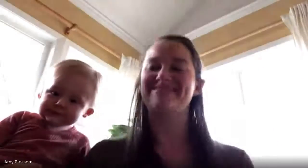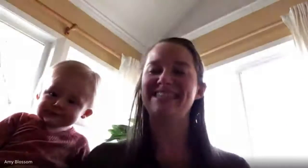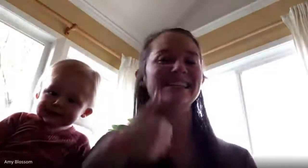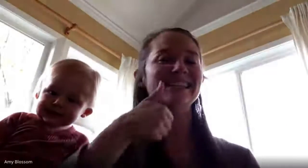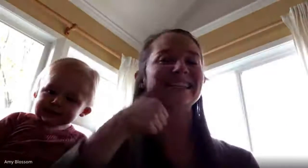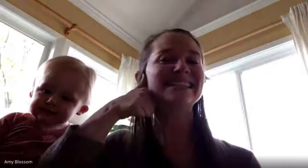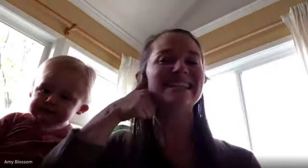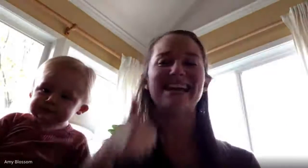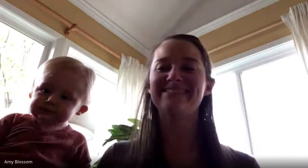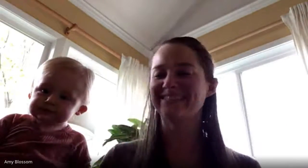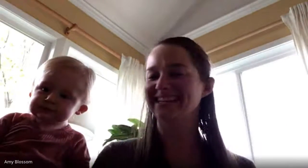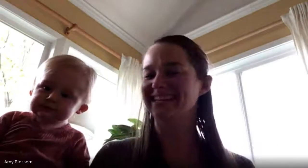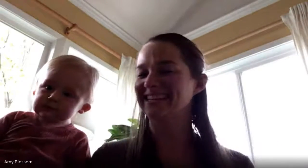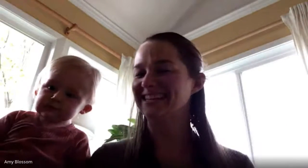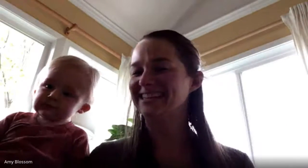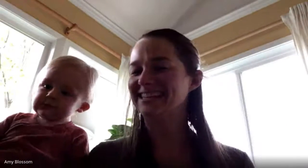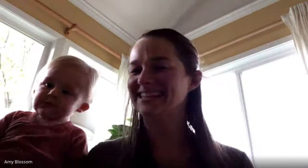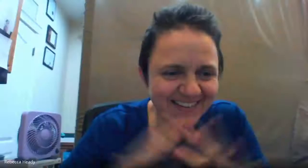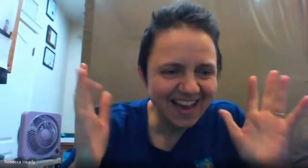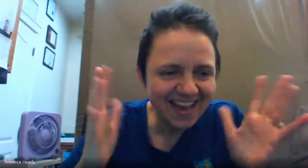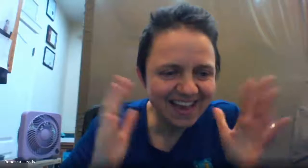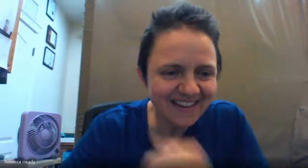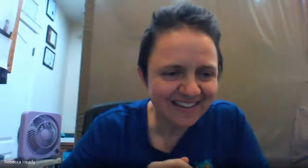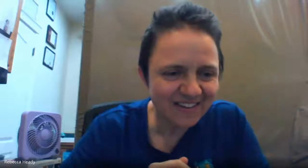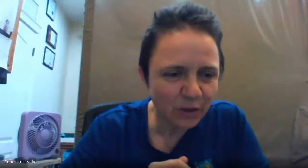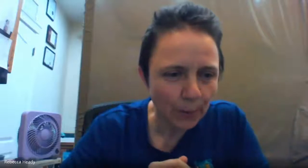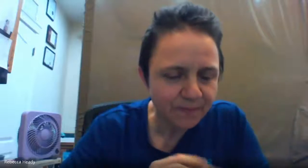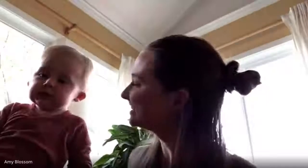baby is deaf. Okay. Yay.